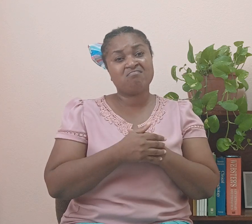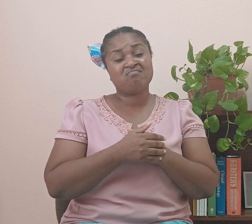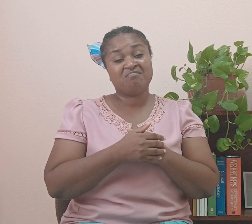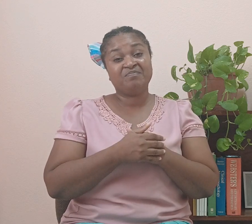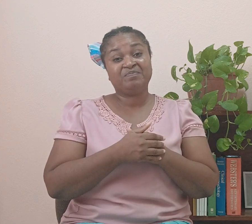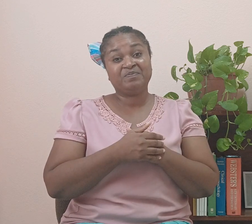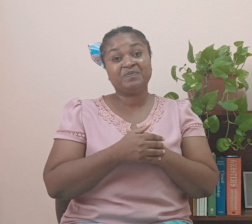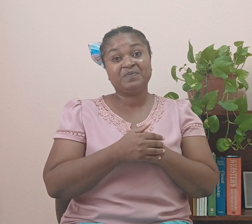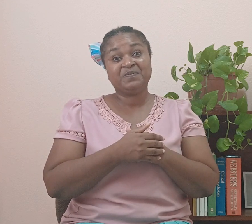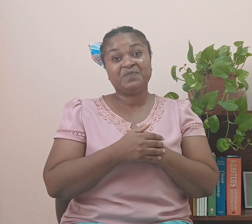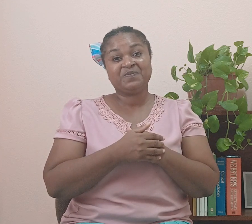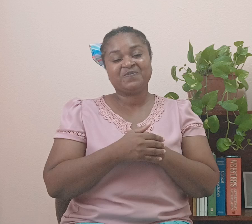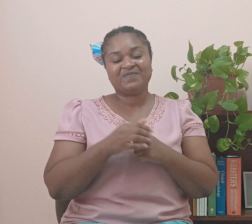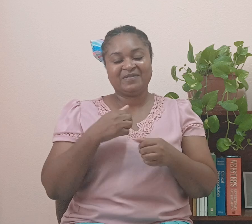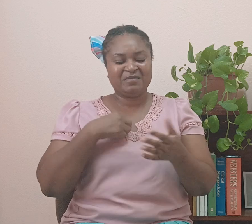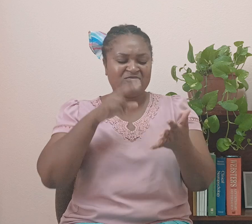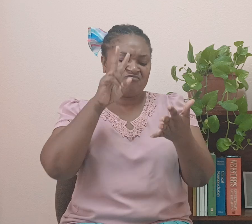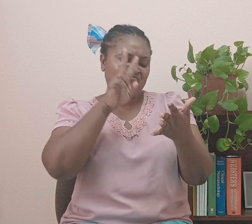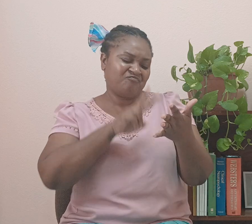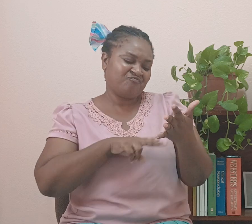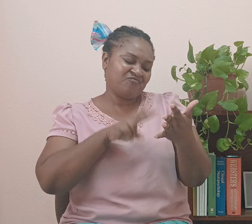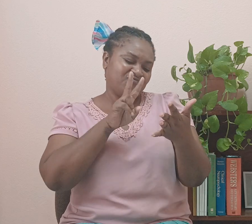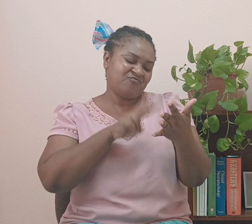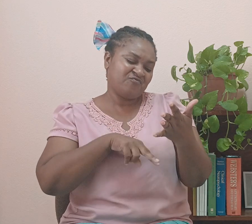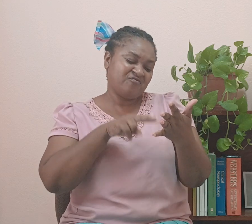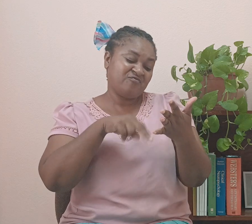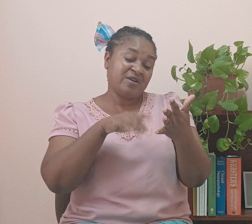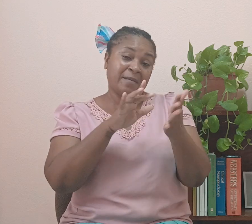I read my Bible daily.